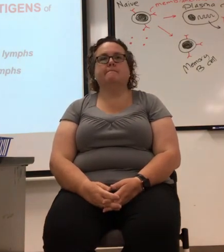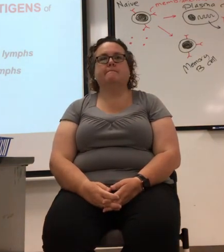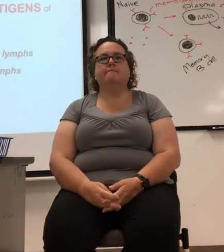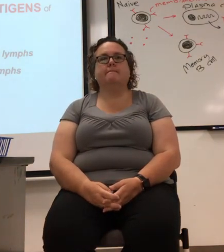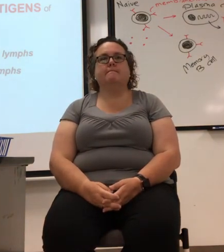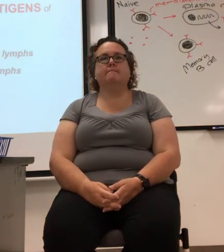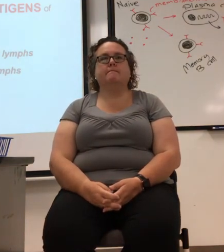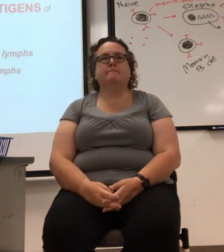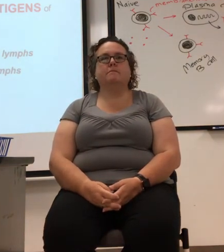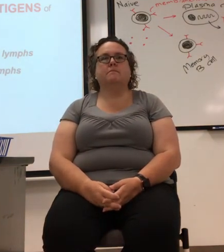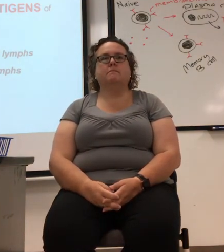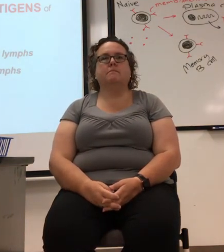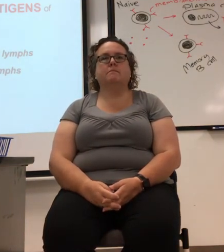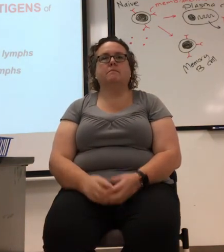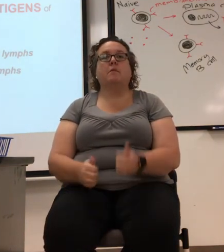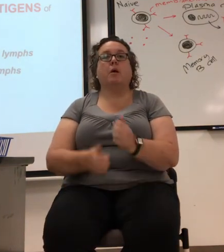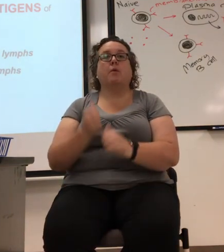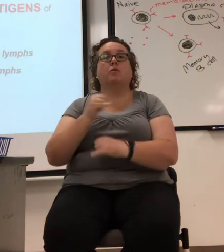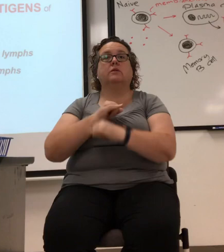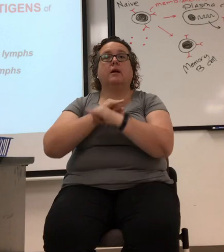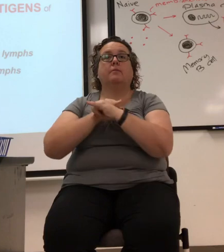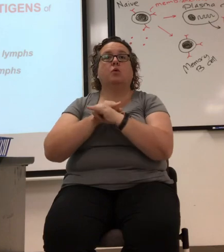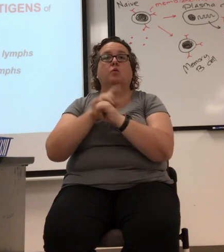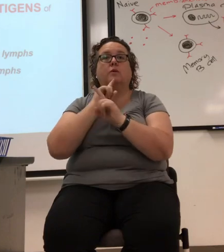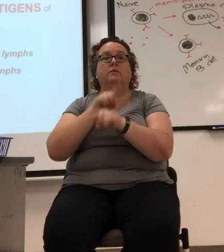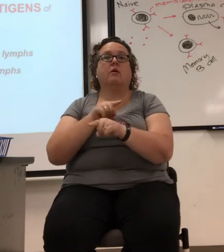immune responses